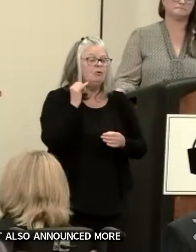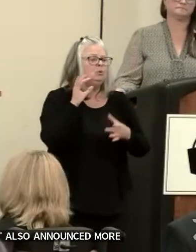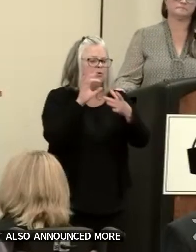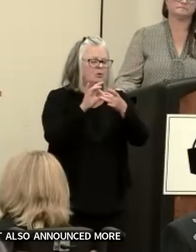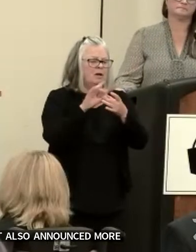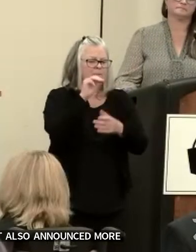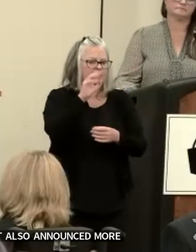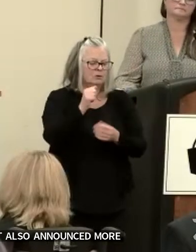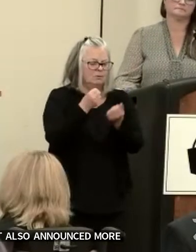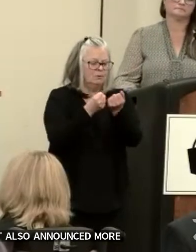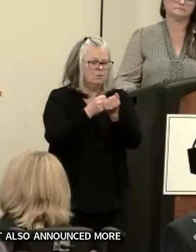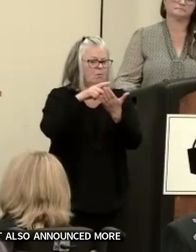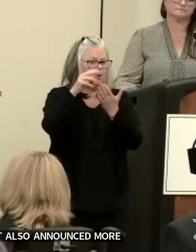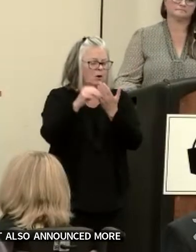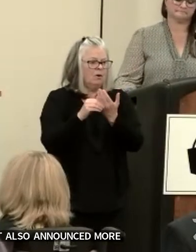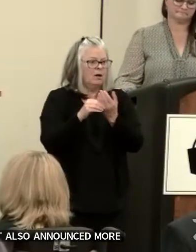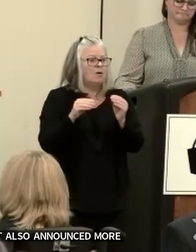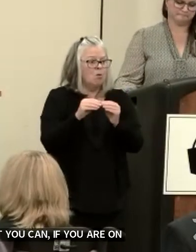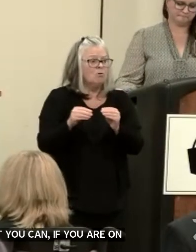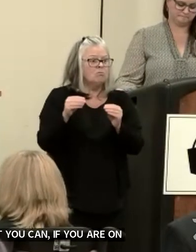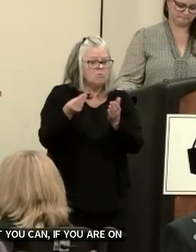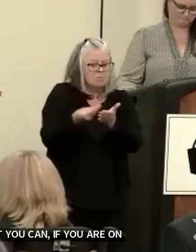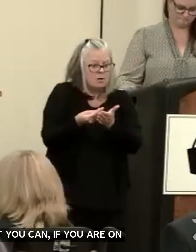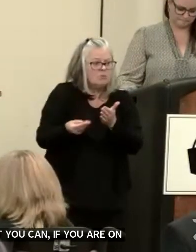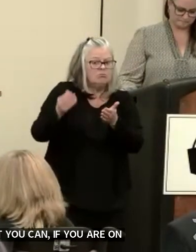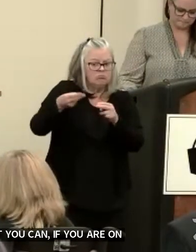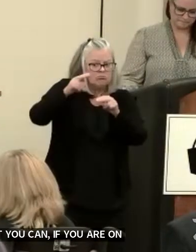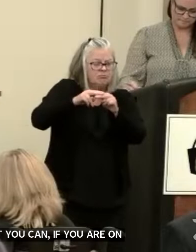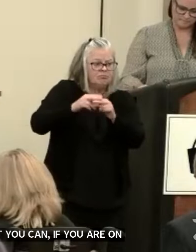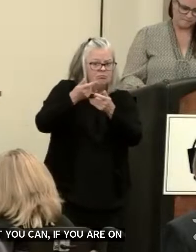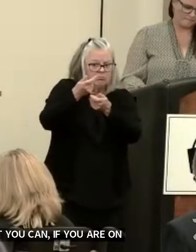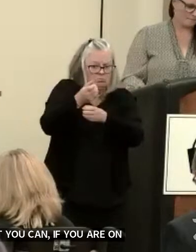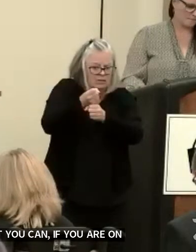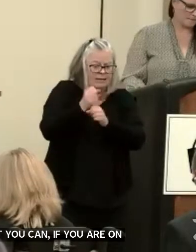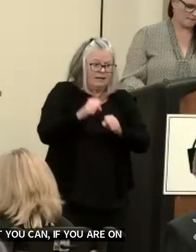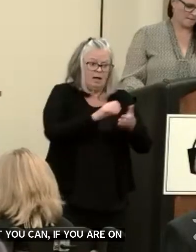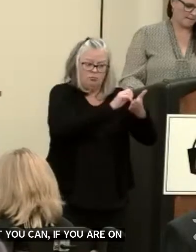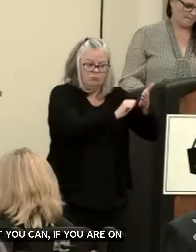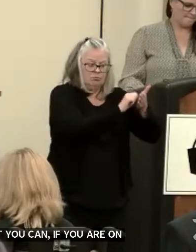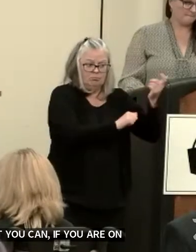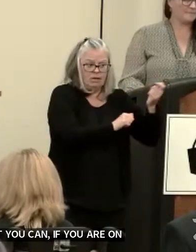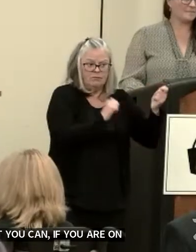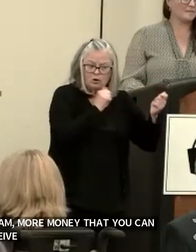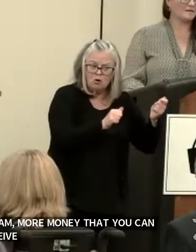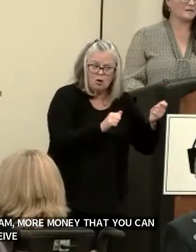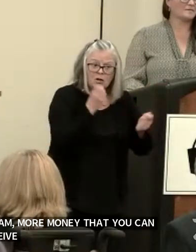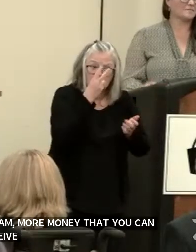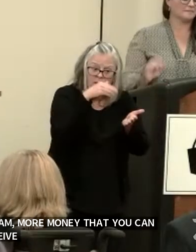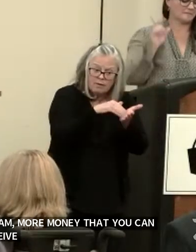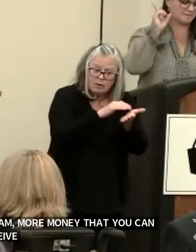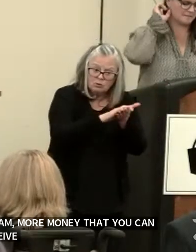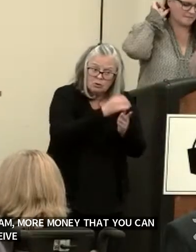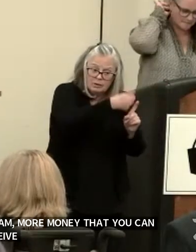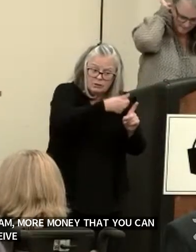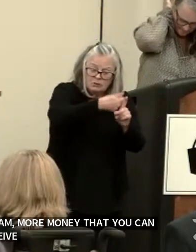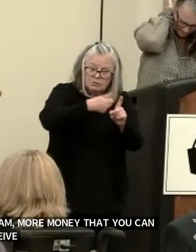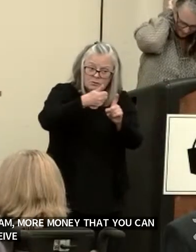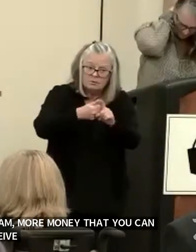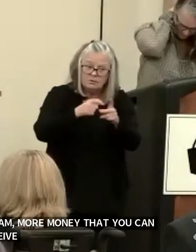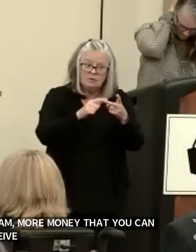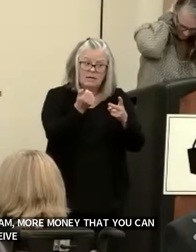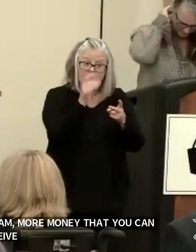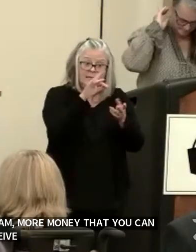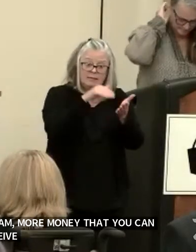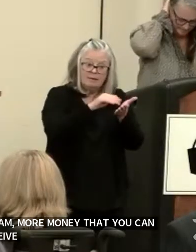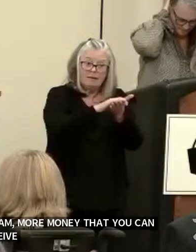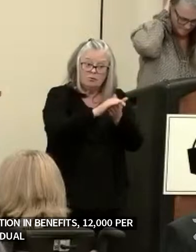Supports Program, more money that you can receive without having any reduction in benefits, $12,000 $15,000 per individual and